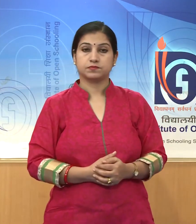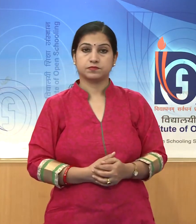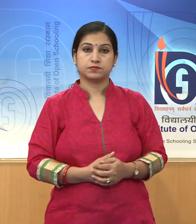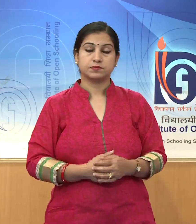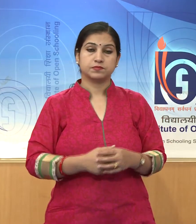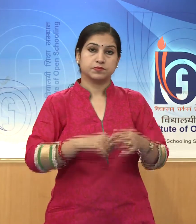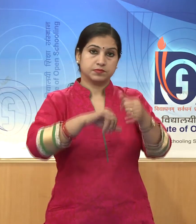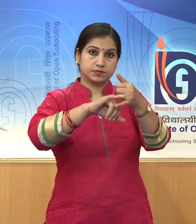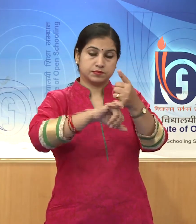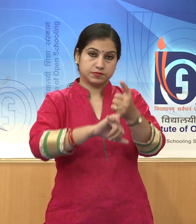Srinivasalu